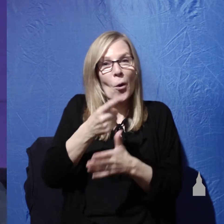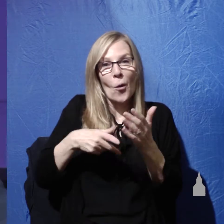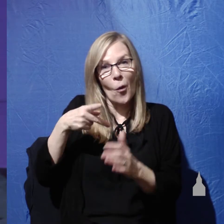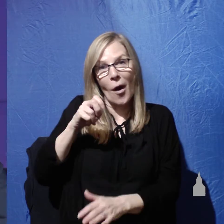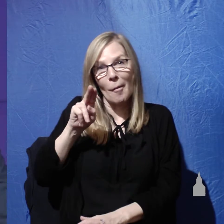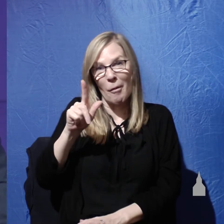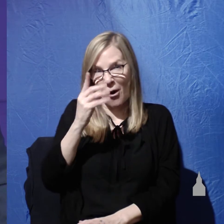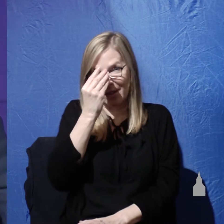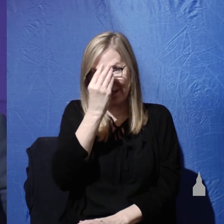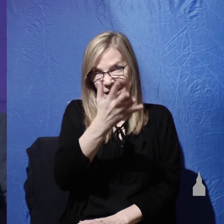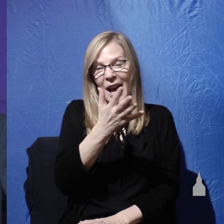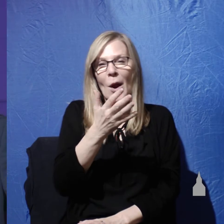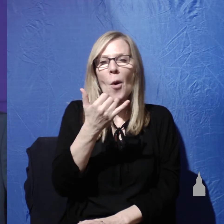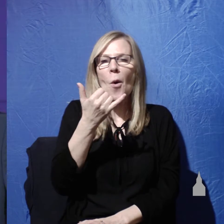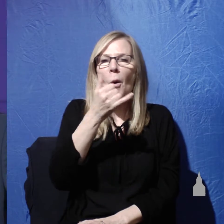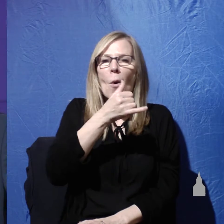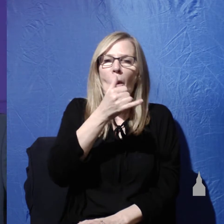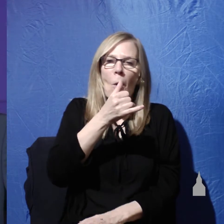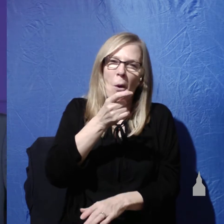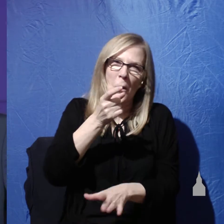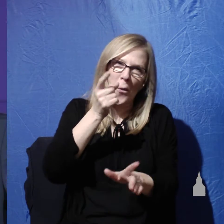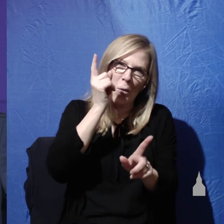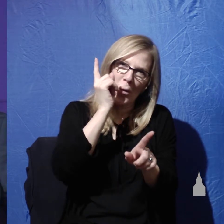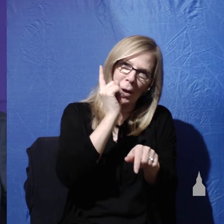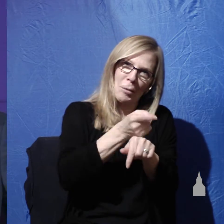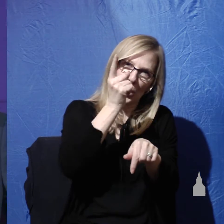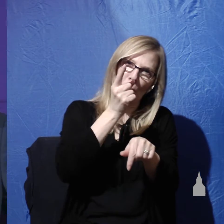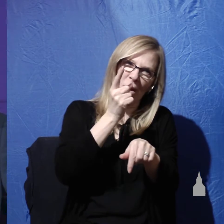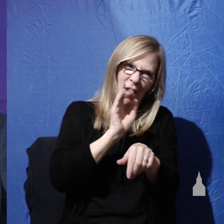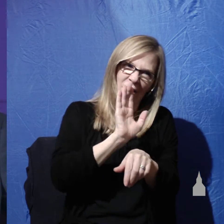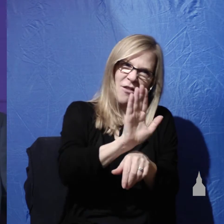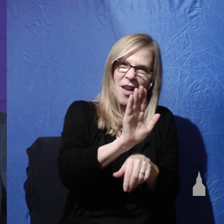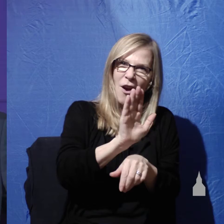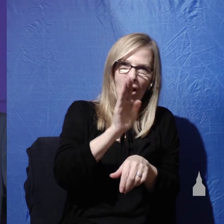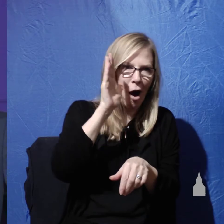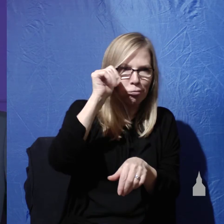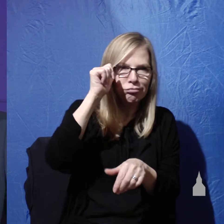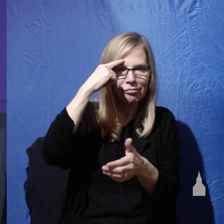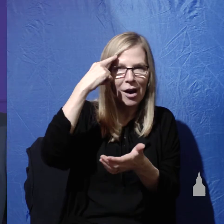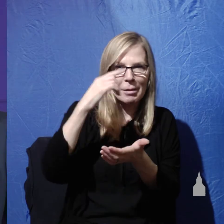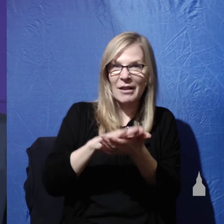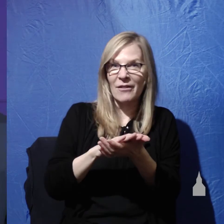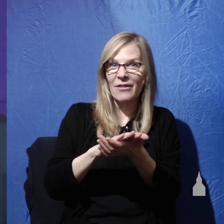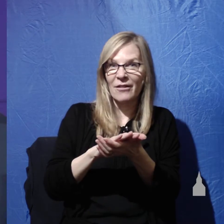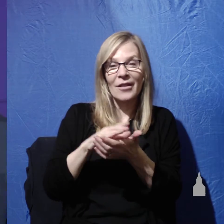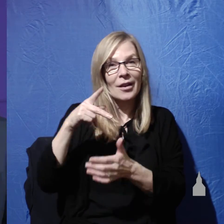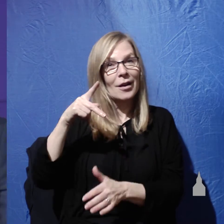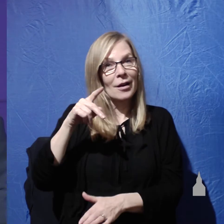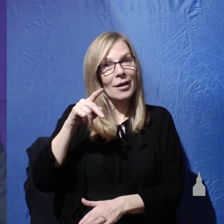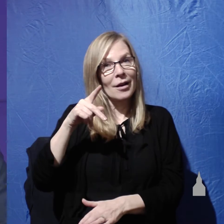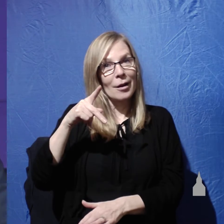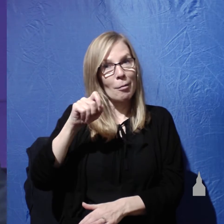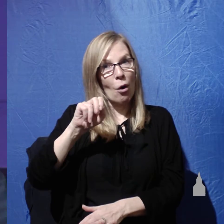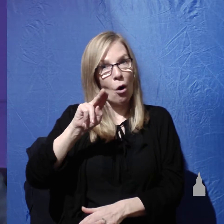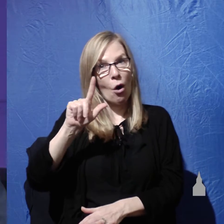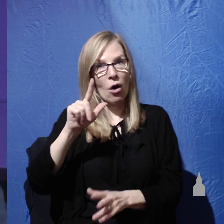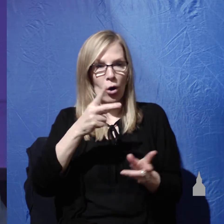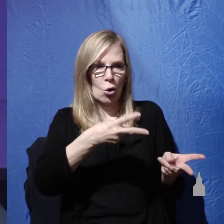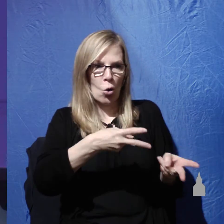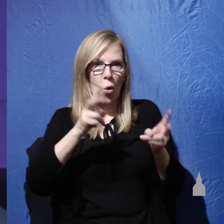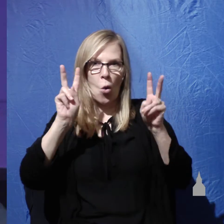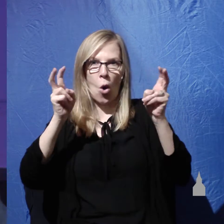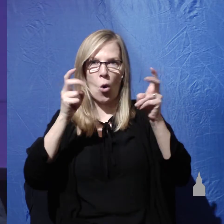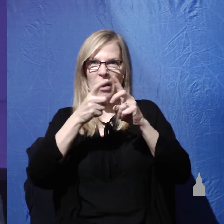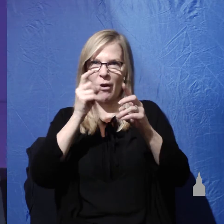to them was a stunning rebuke of their unbelief. As the apostle is quoting here from Isaiah chapter 6,